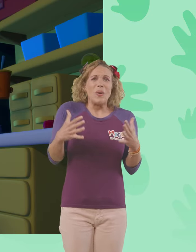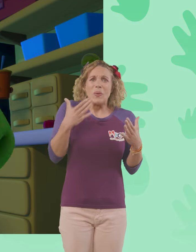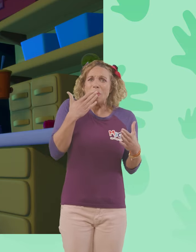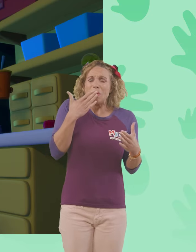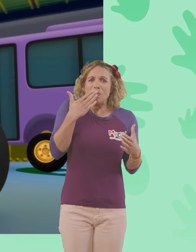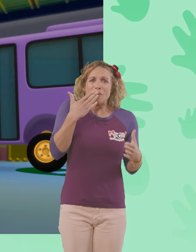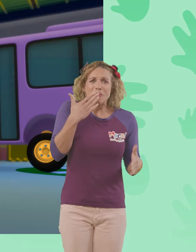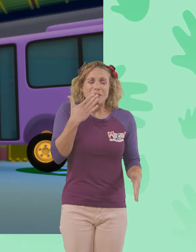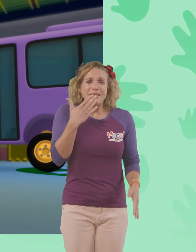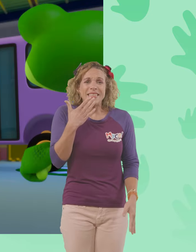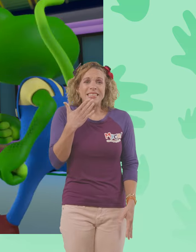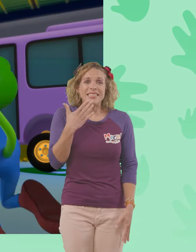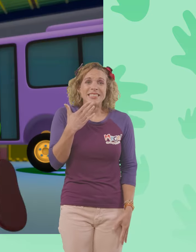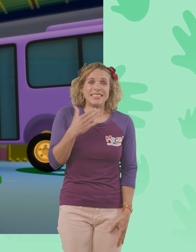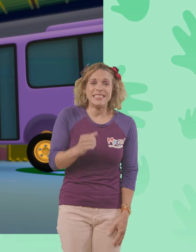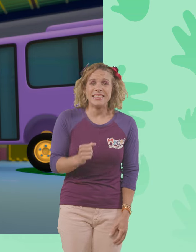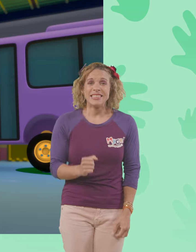Oh!